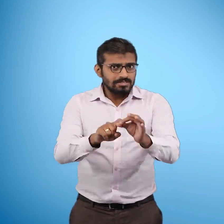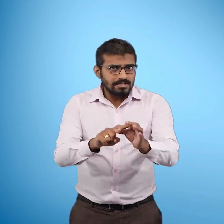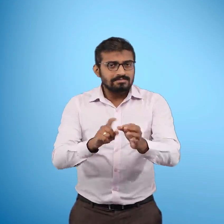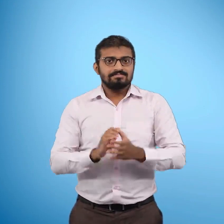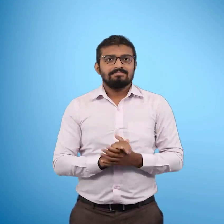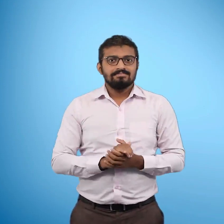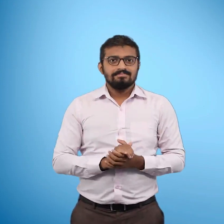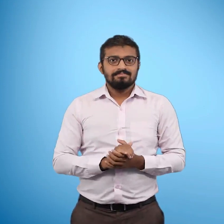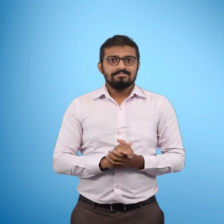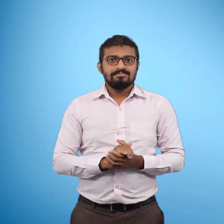1.